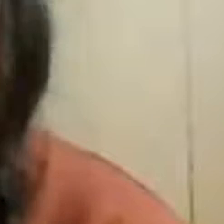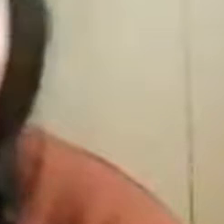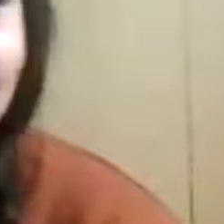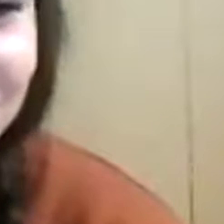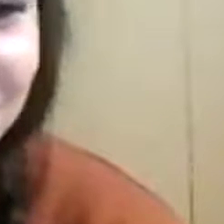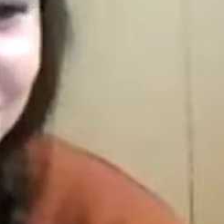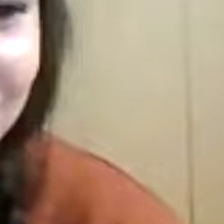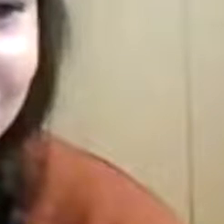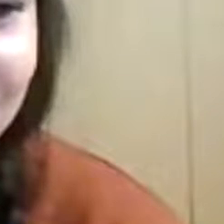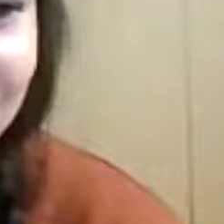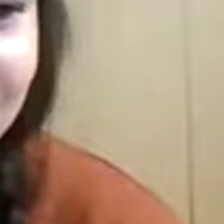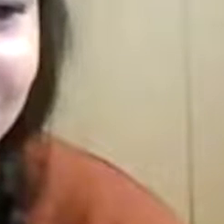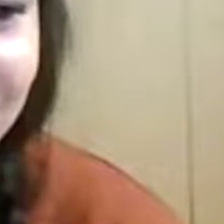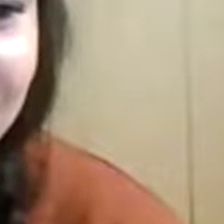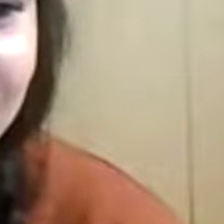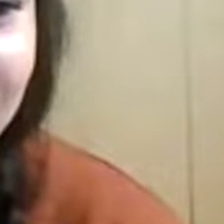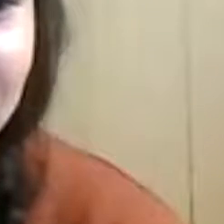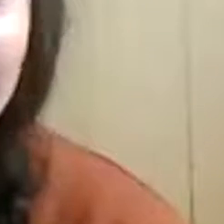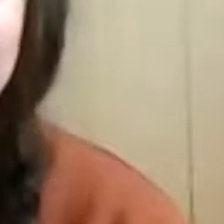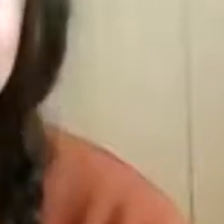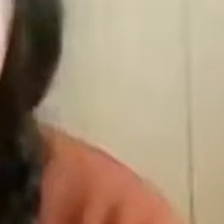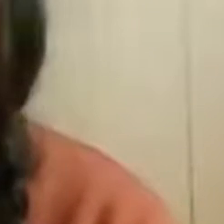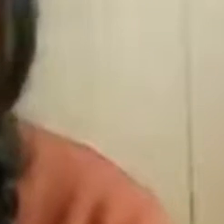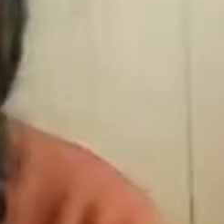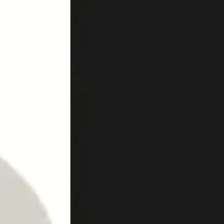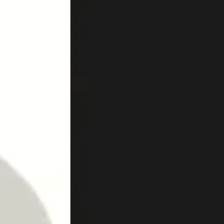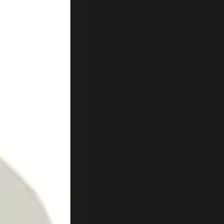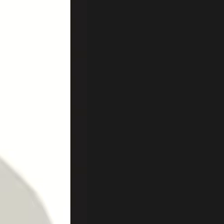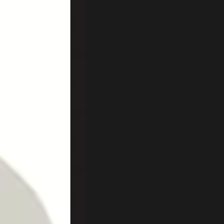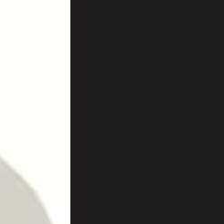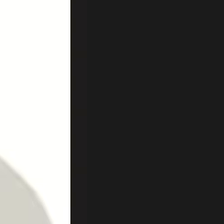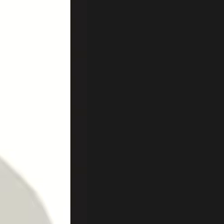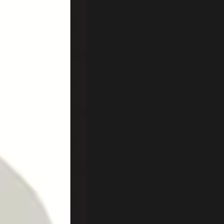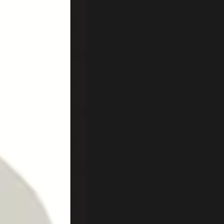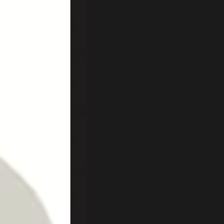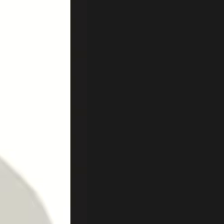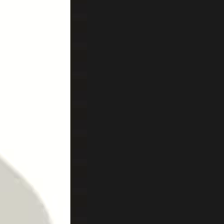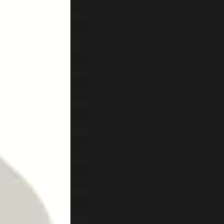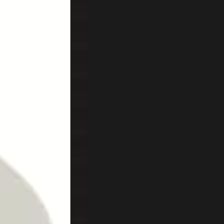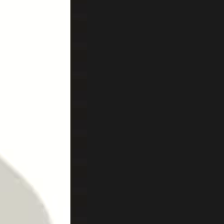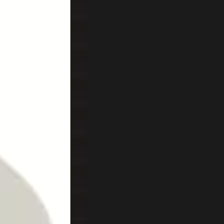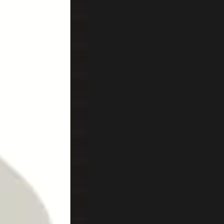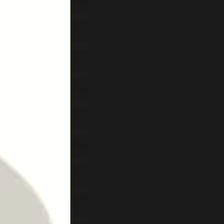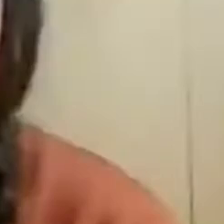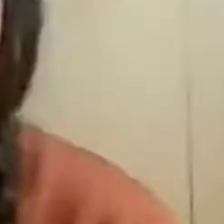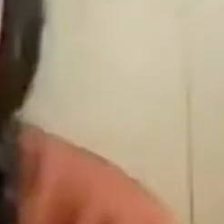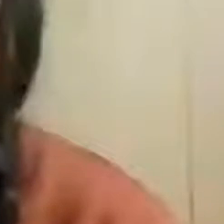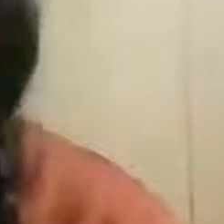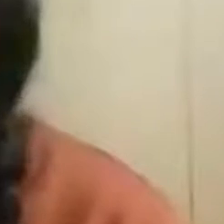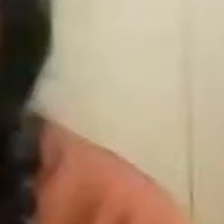Hi, I'm Ailey. I'll just share the PowerPoint on the screen now.